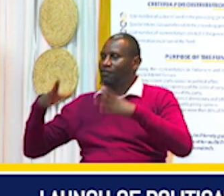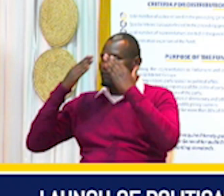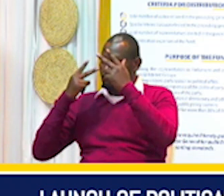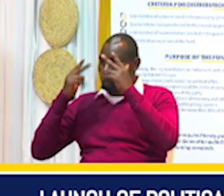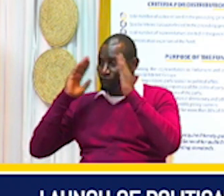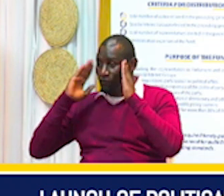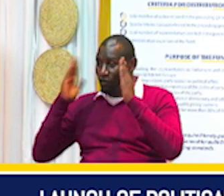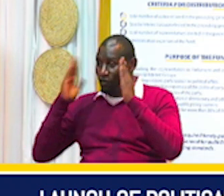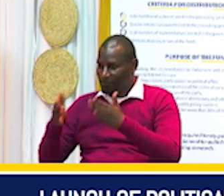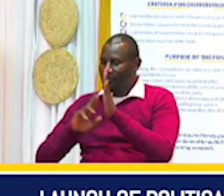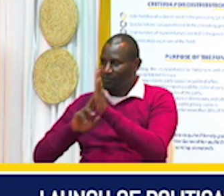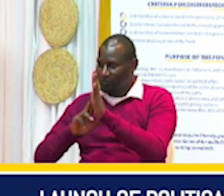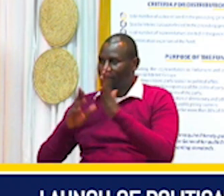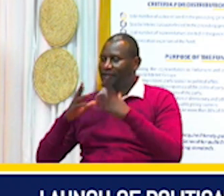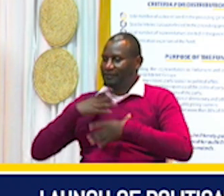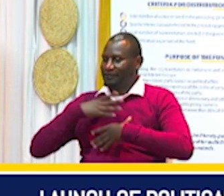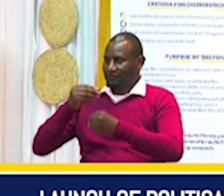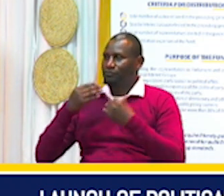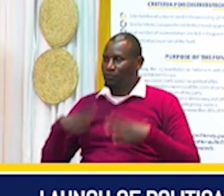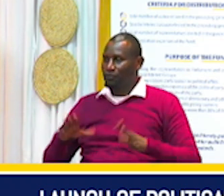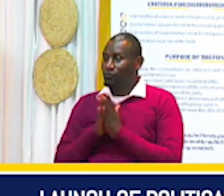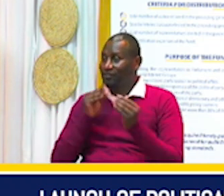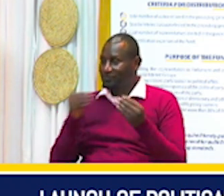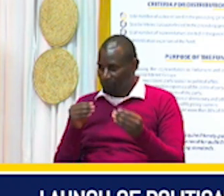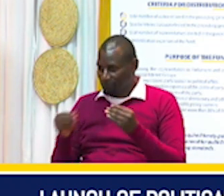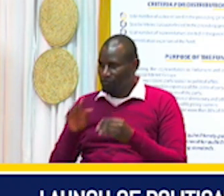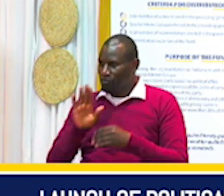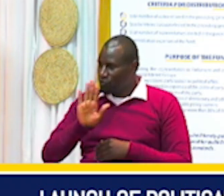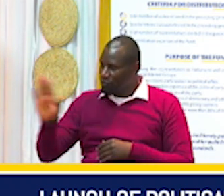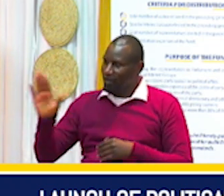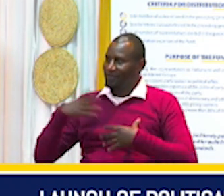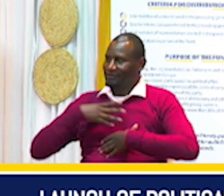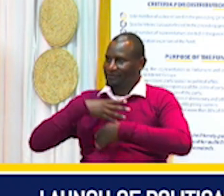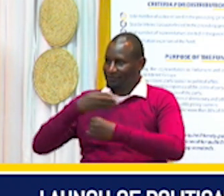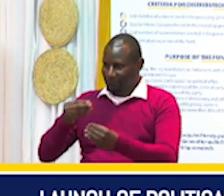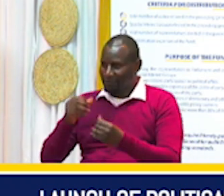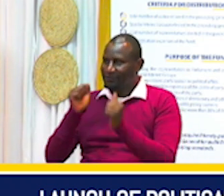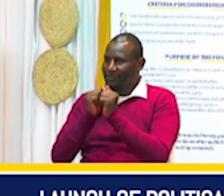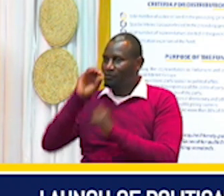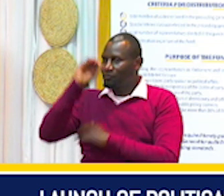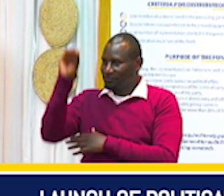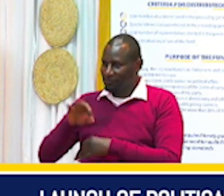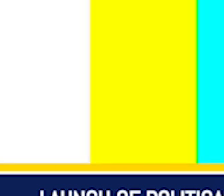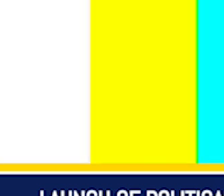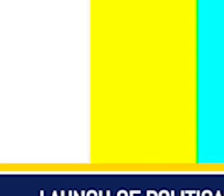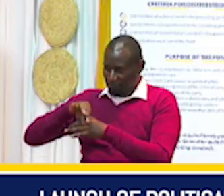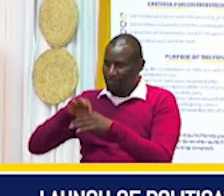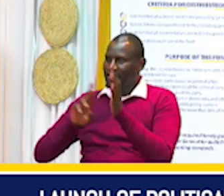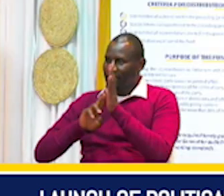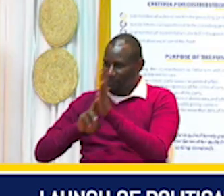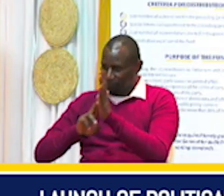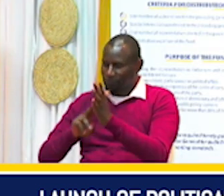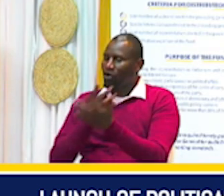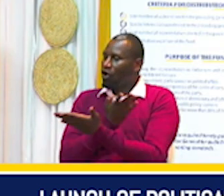of people with disability. But of course, your interests as almost 10% of the voters should be represented in